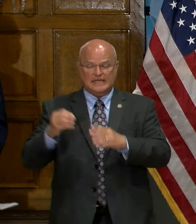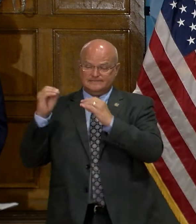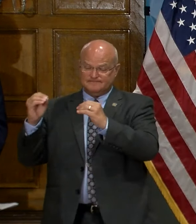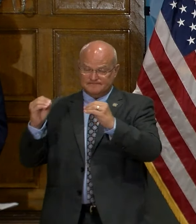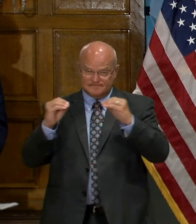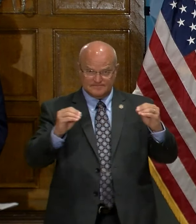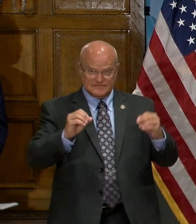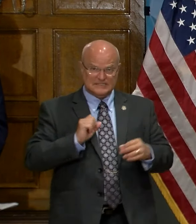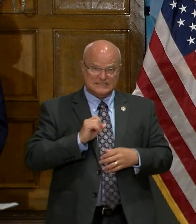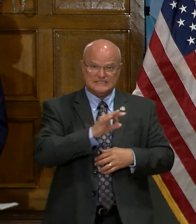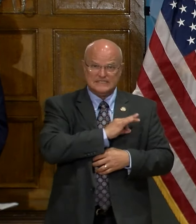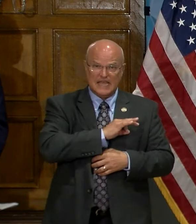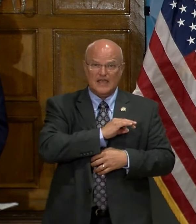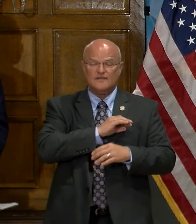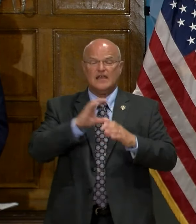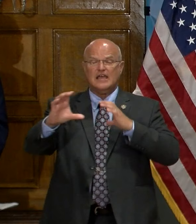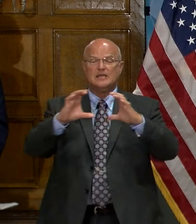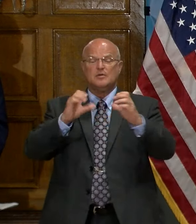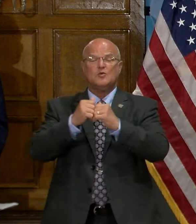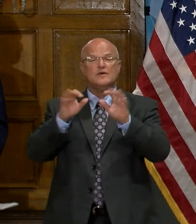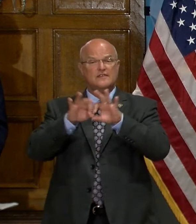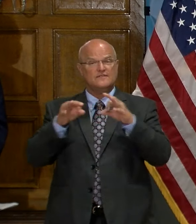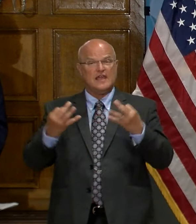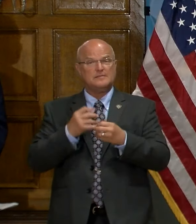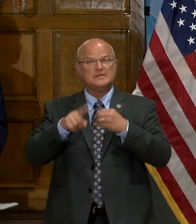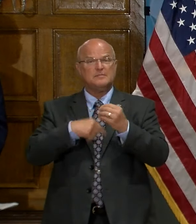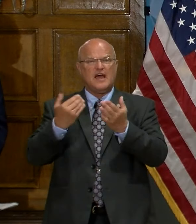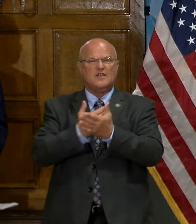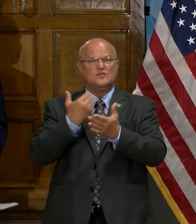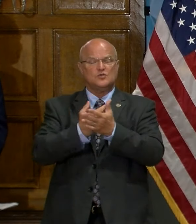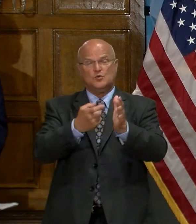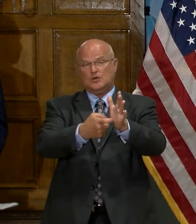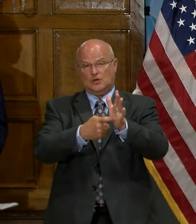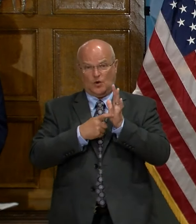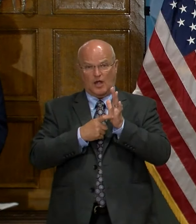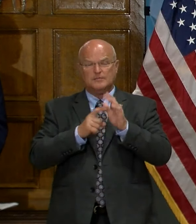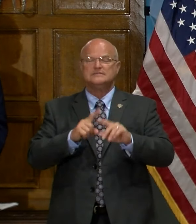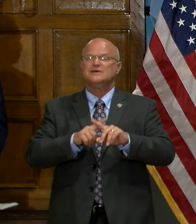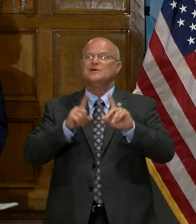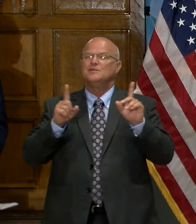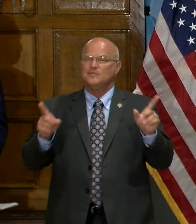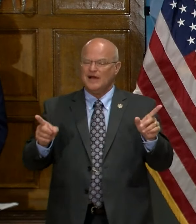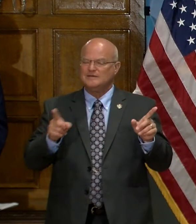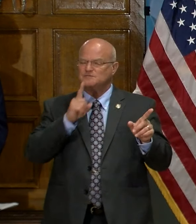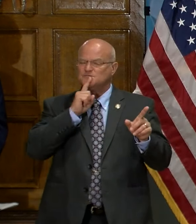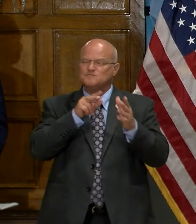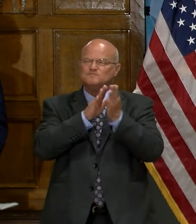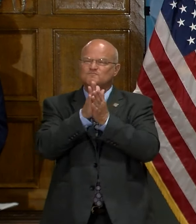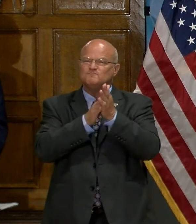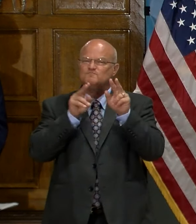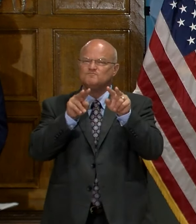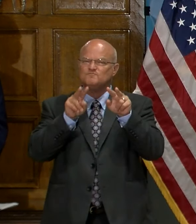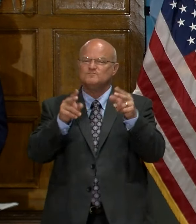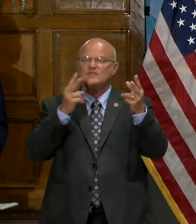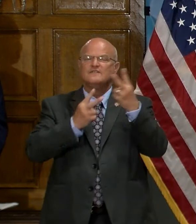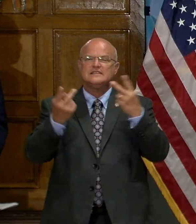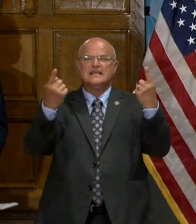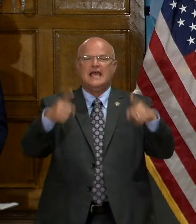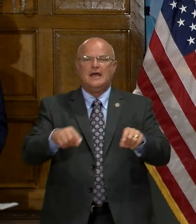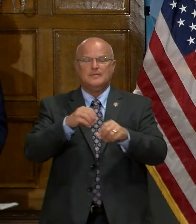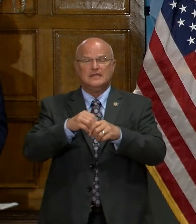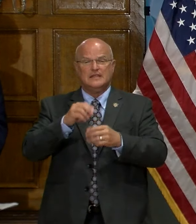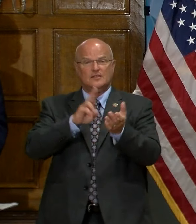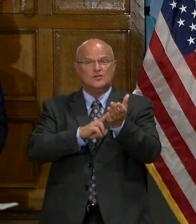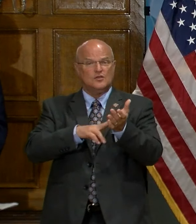educating staff and communicating with family members about these new requirements, but we really look forward to seeing these visits happen in our